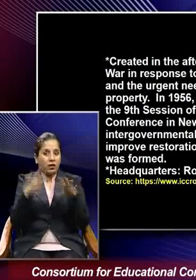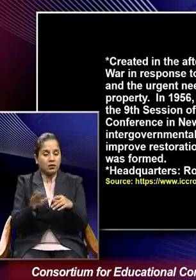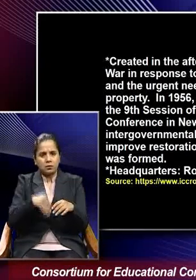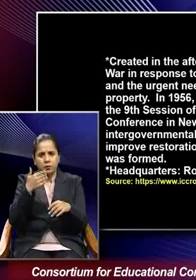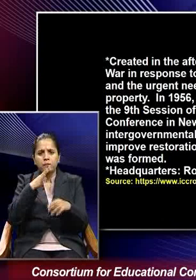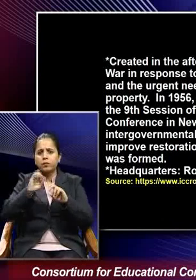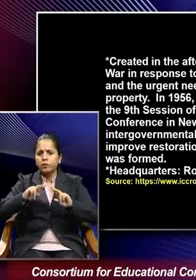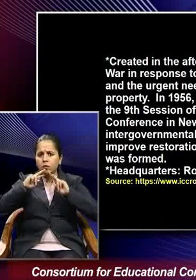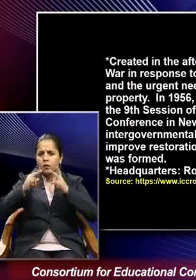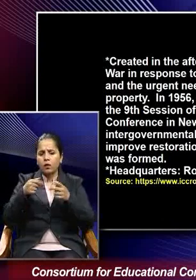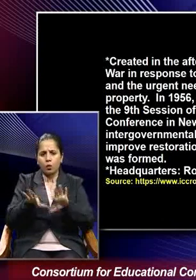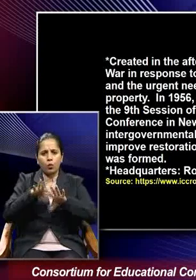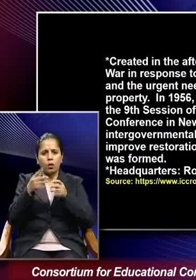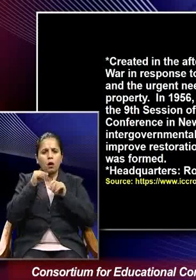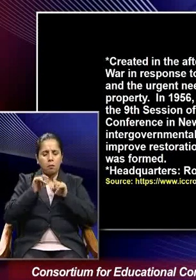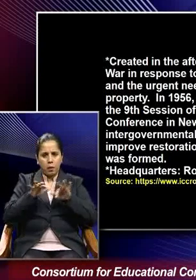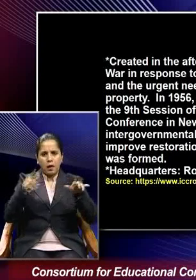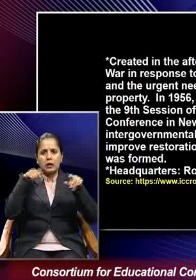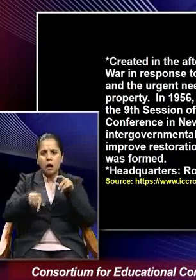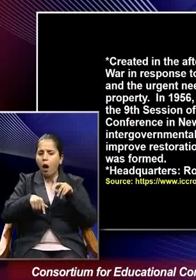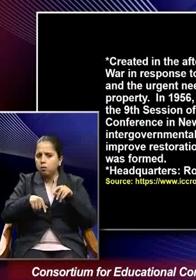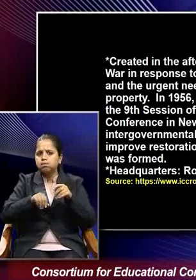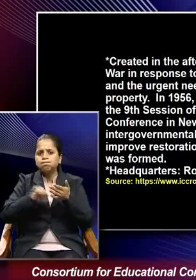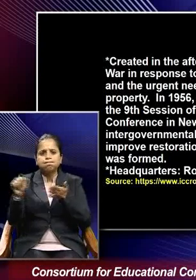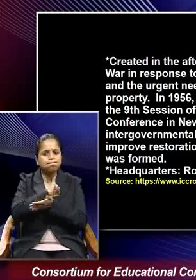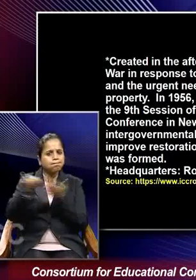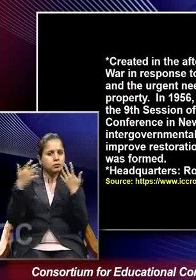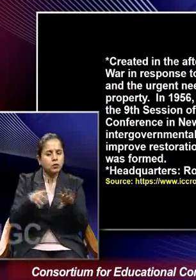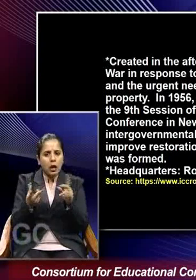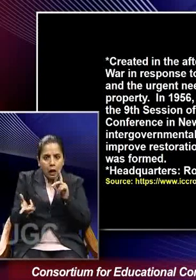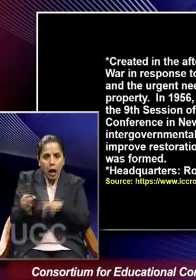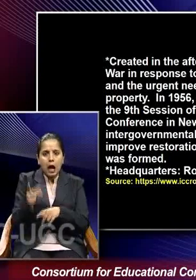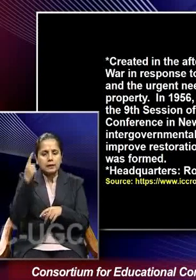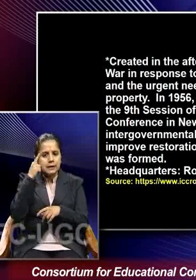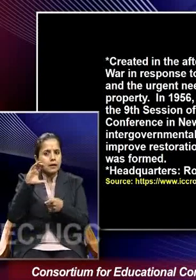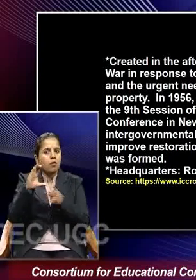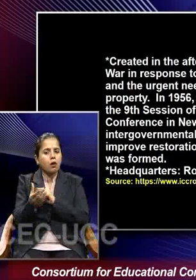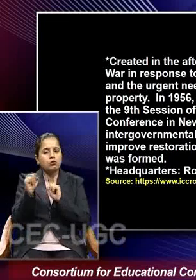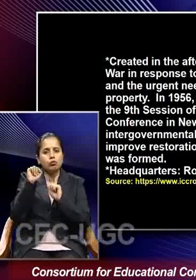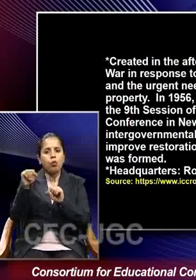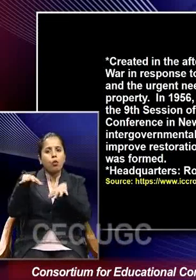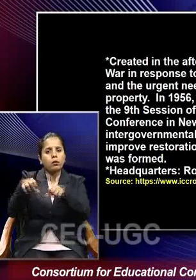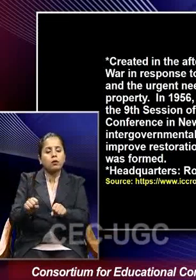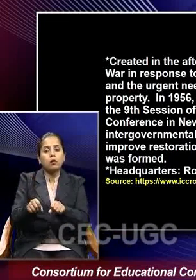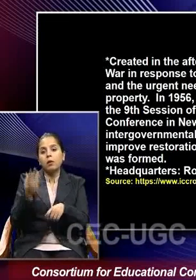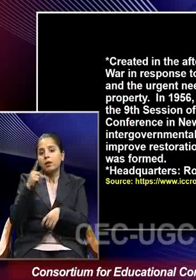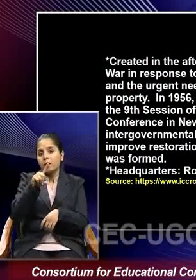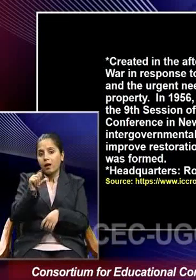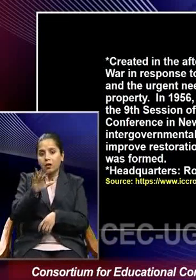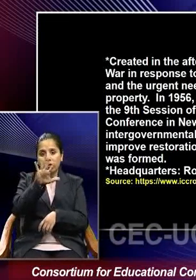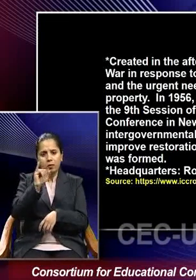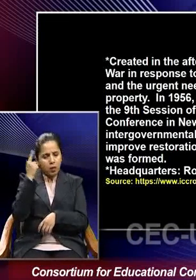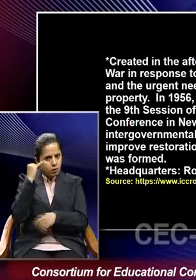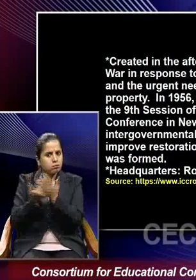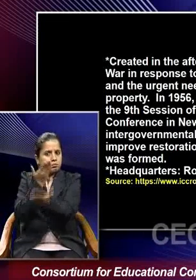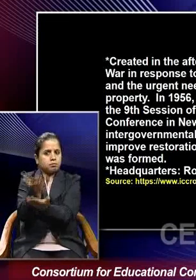to the widespread destruction and the urgent need to reconstruct cultural property. In 1956, a proposal